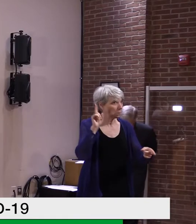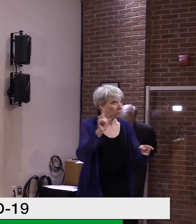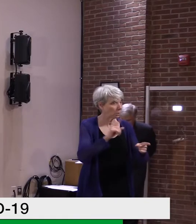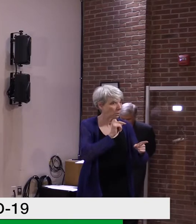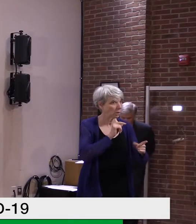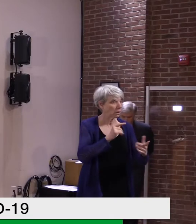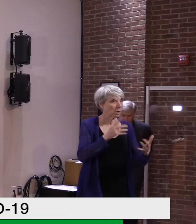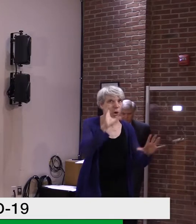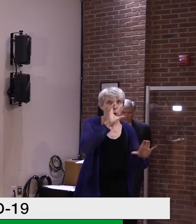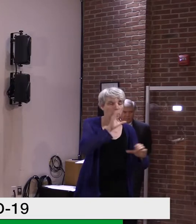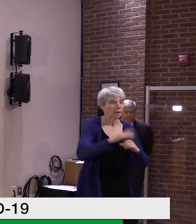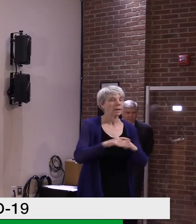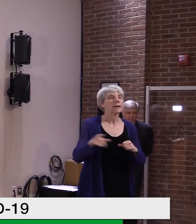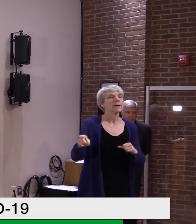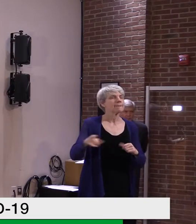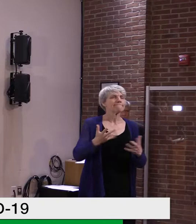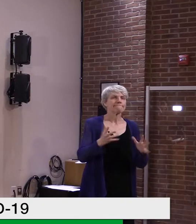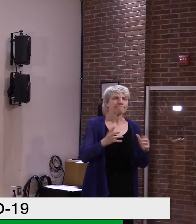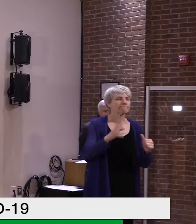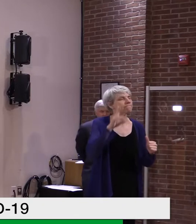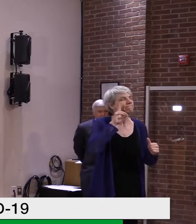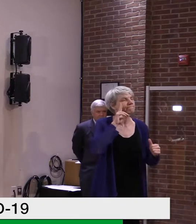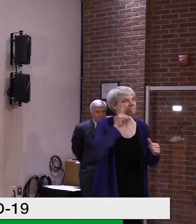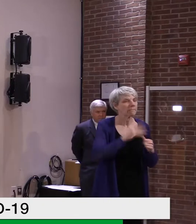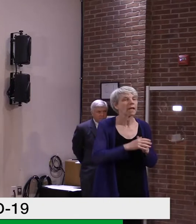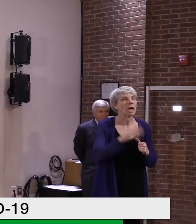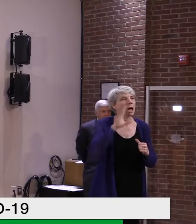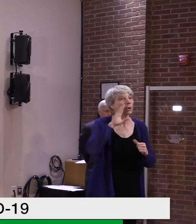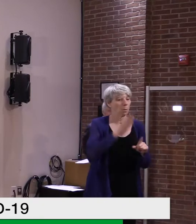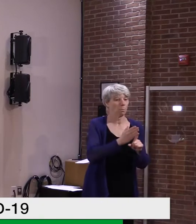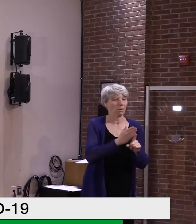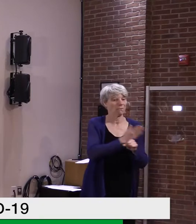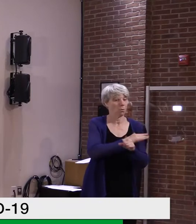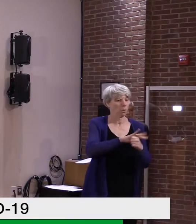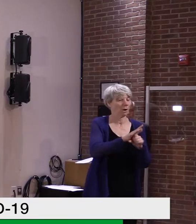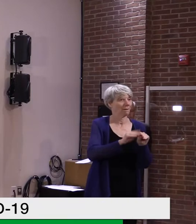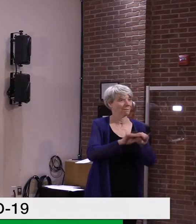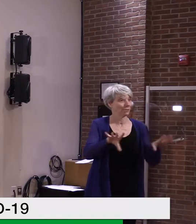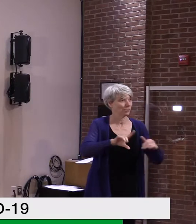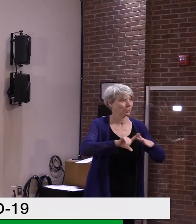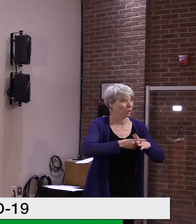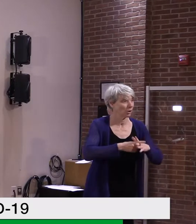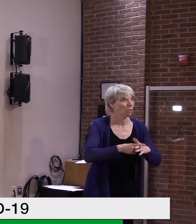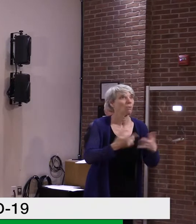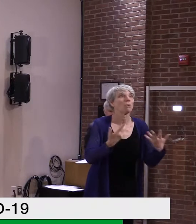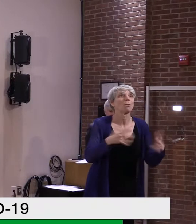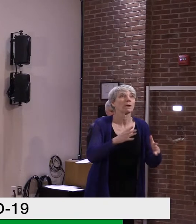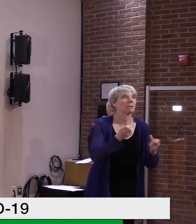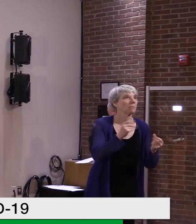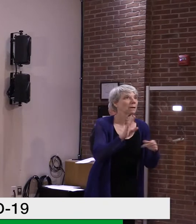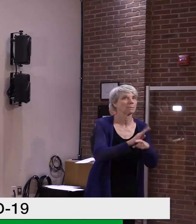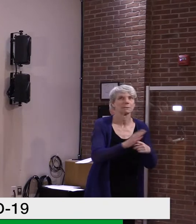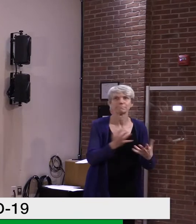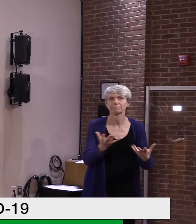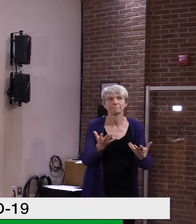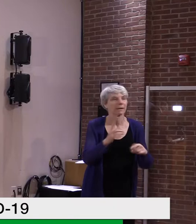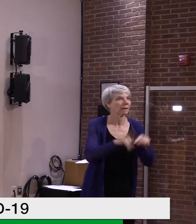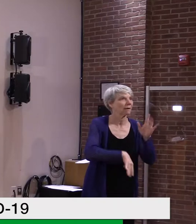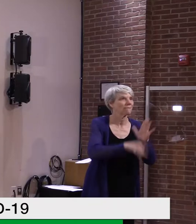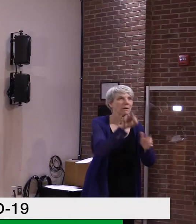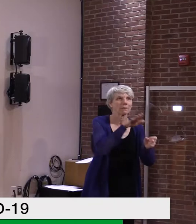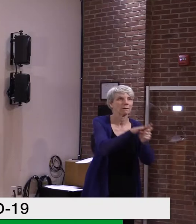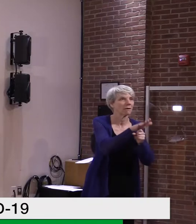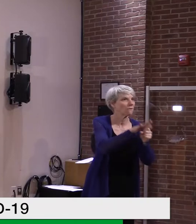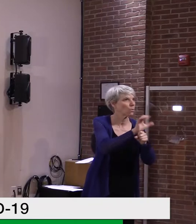shortage that Vermont experienced was there prior to the pandemic, so it certainly is helping. But I would say that our employers are still